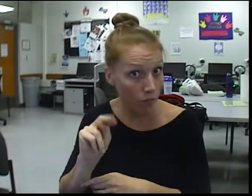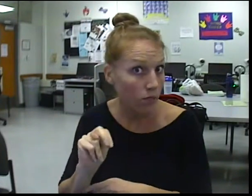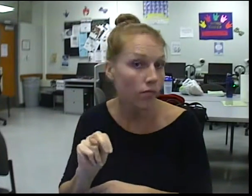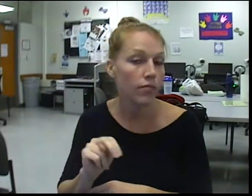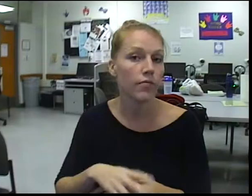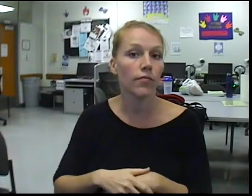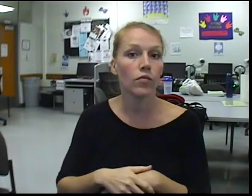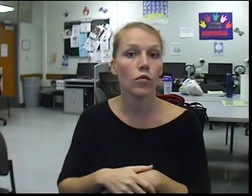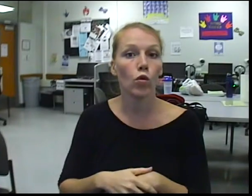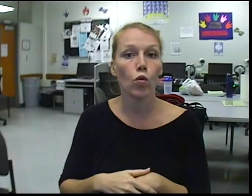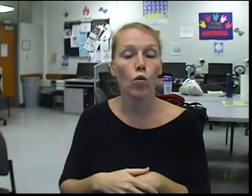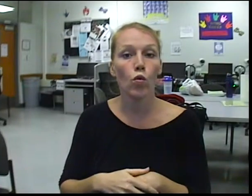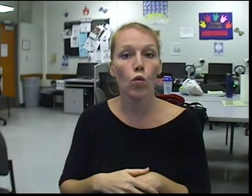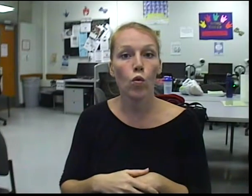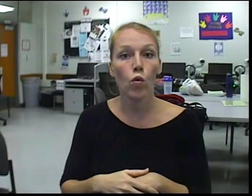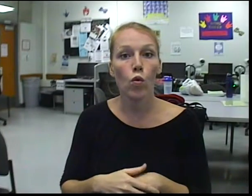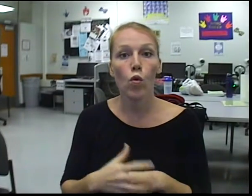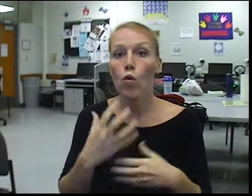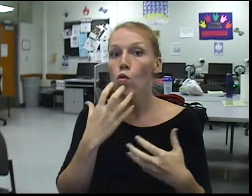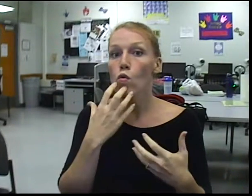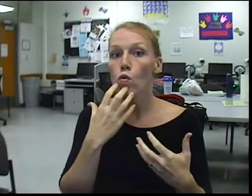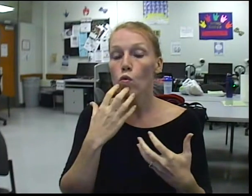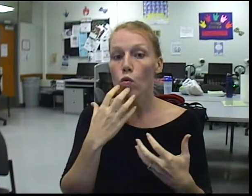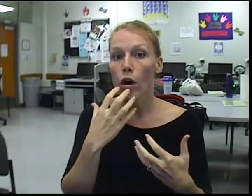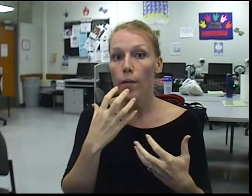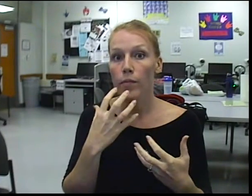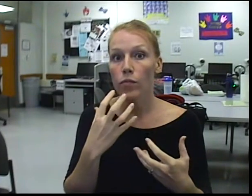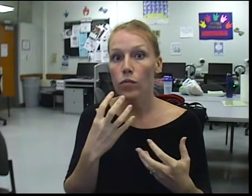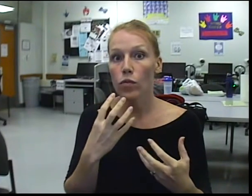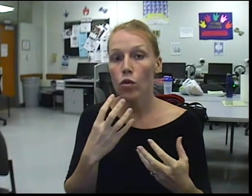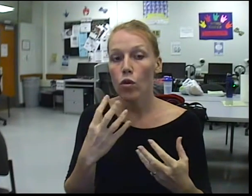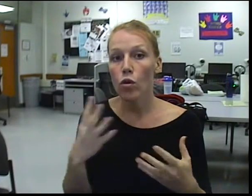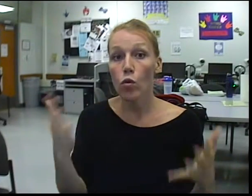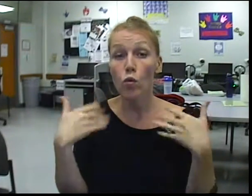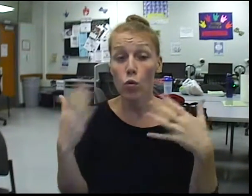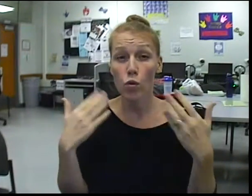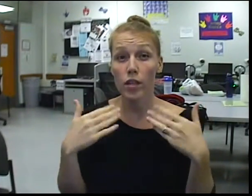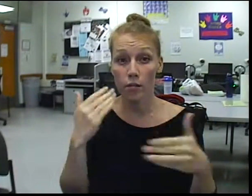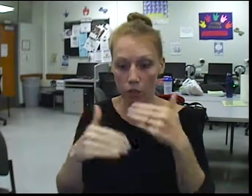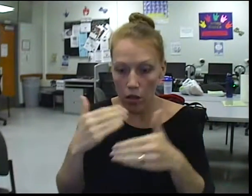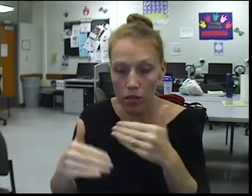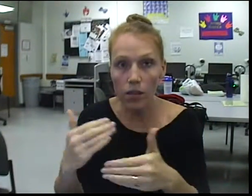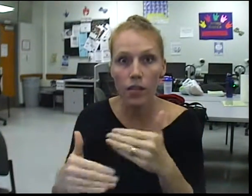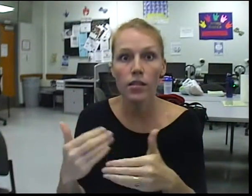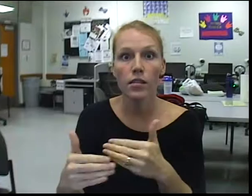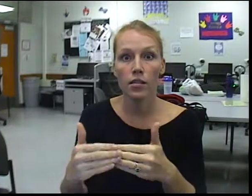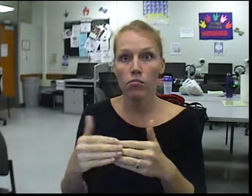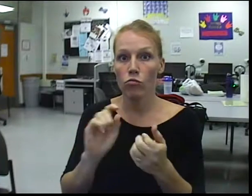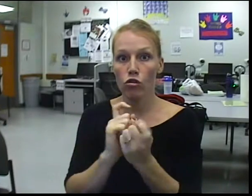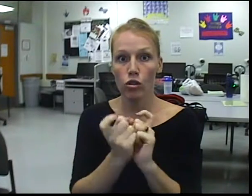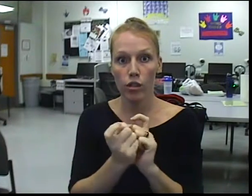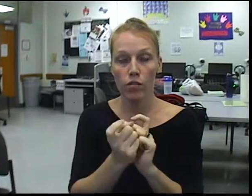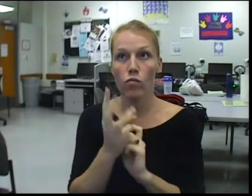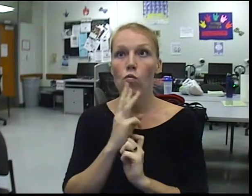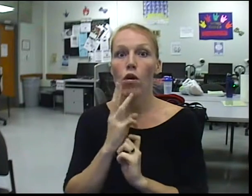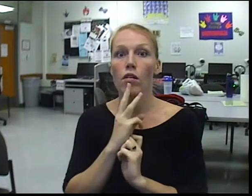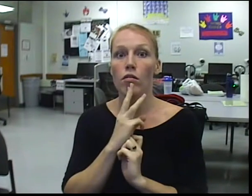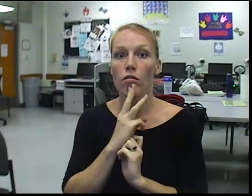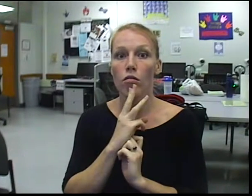Cooling process by which water is changed from the liquid form, which is water, to the gas form, which happens to be water vapor.